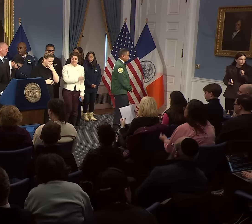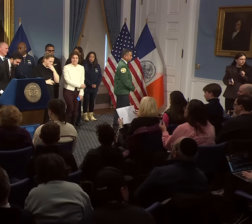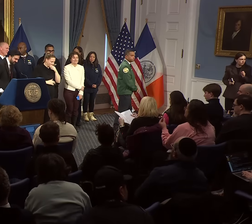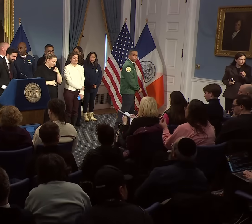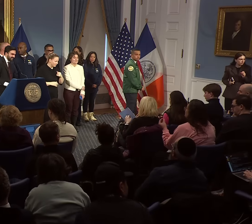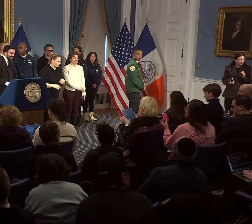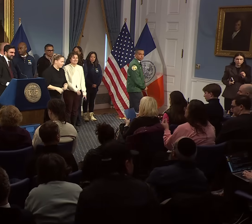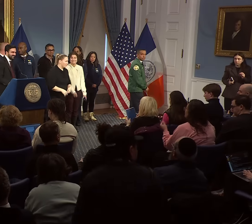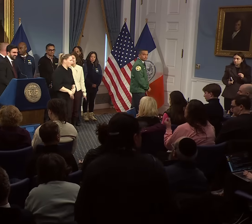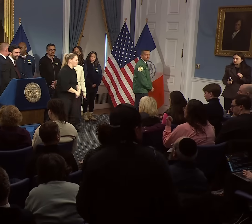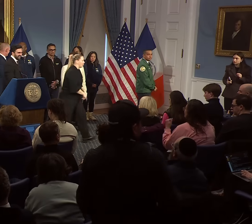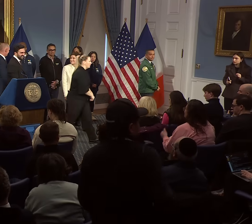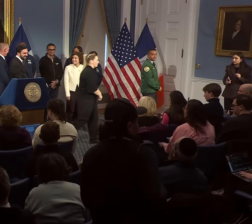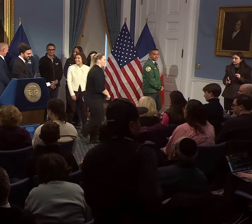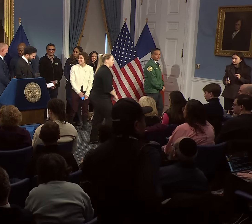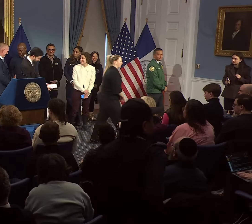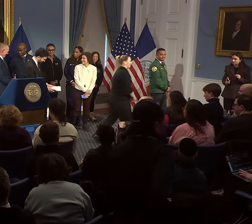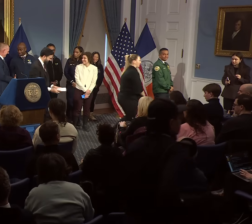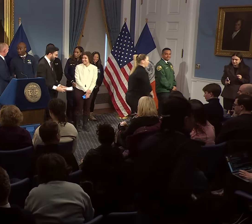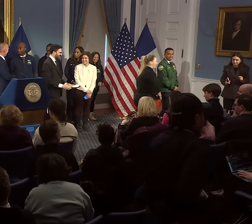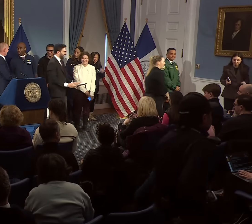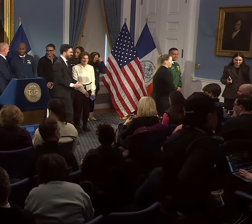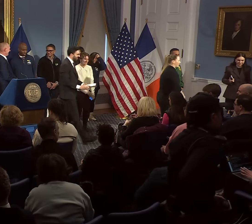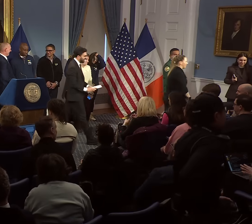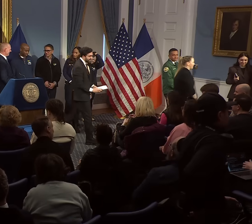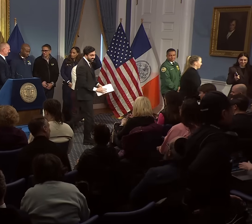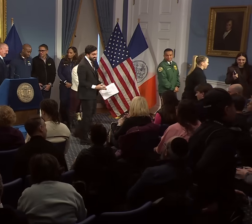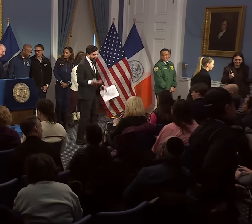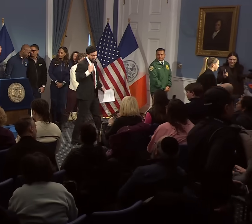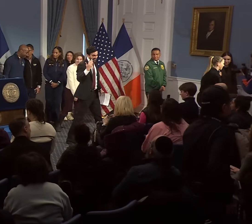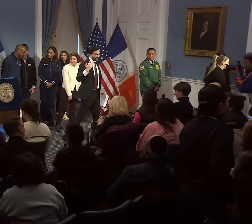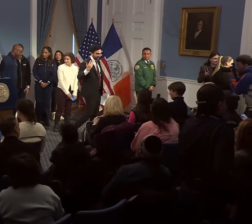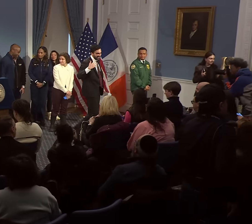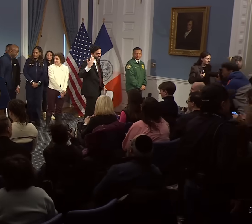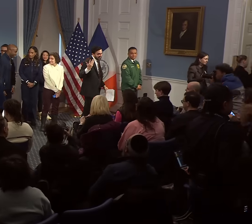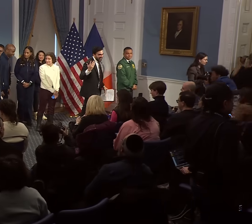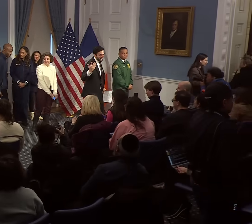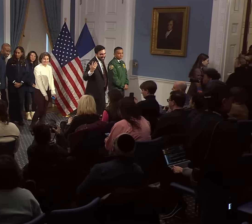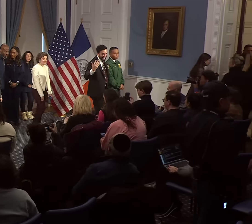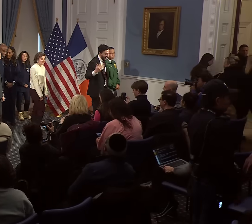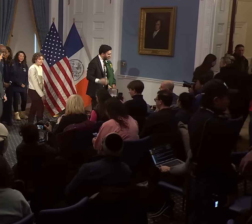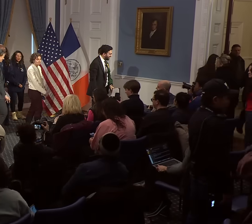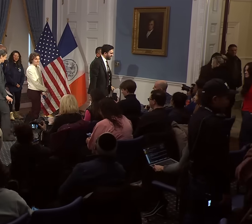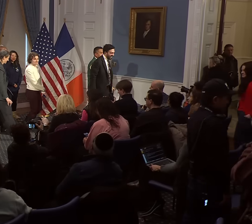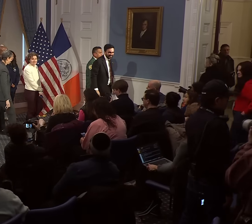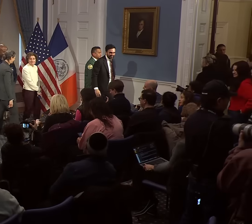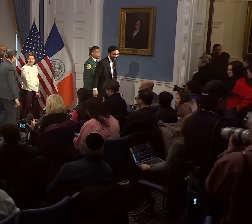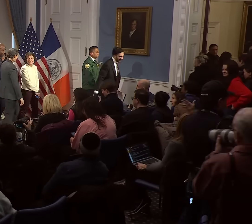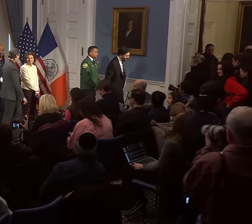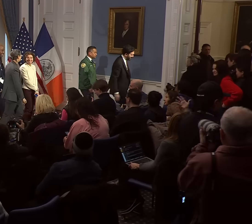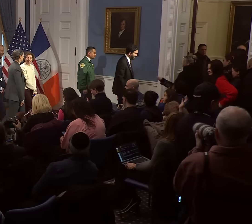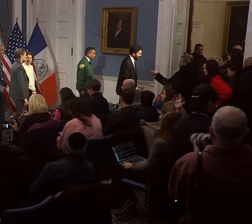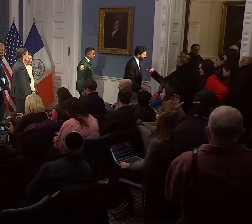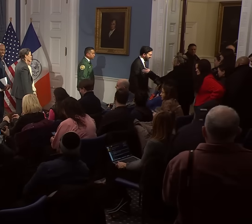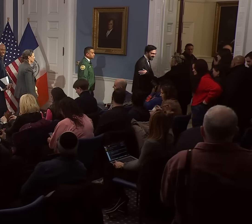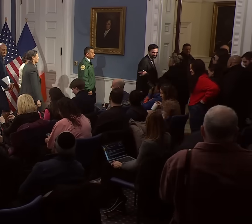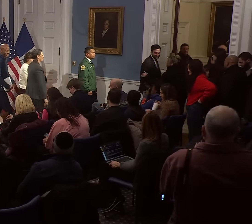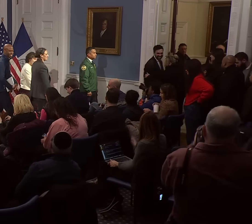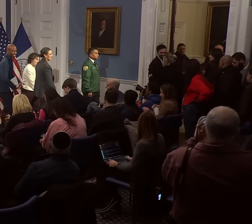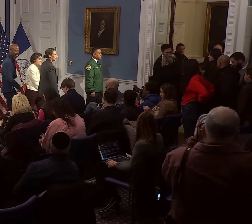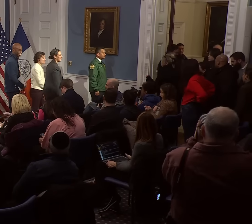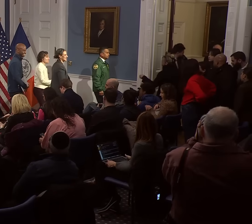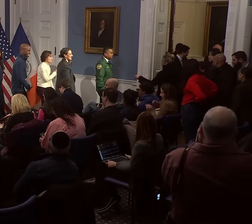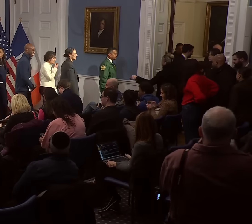Snow is too soft for a snowball. Try it. It's very light. Just keep them remote.